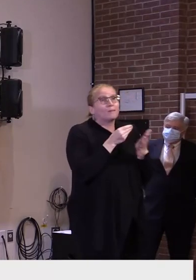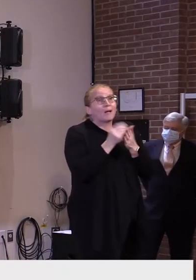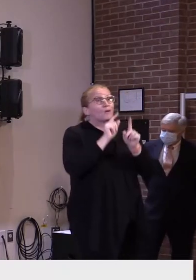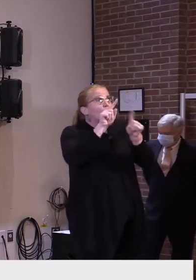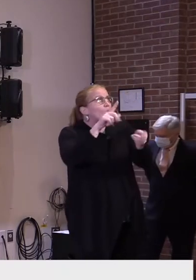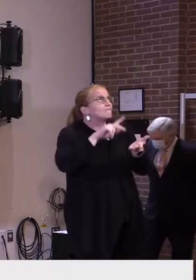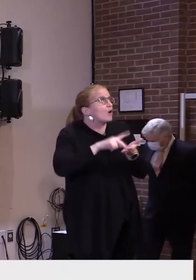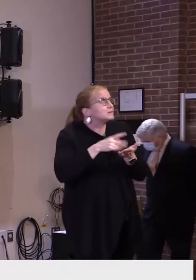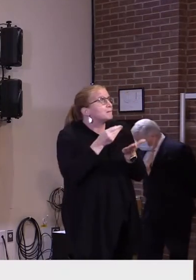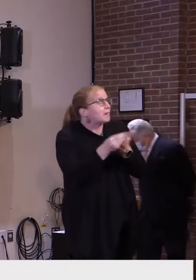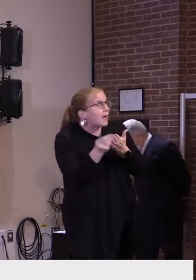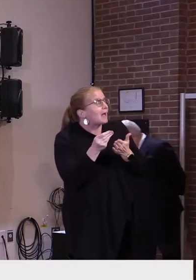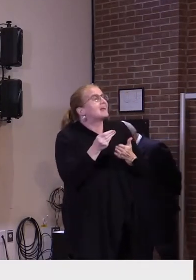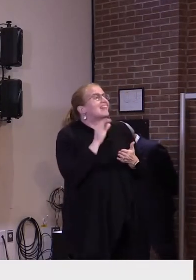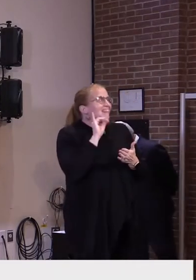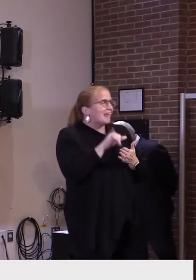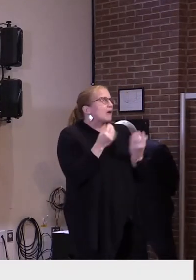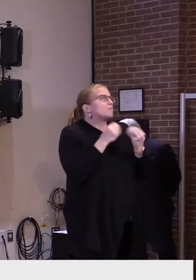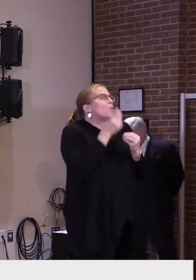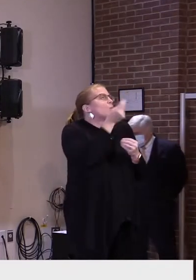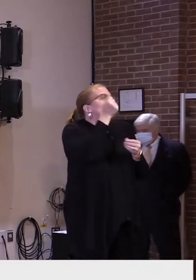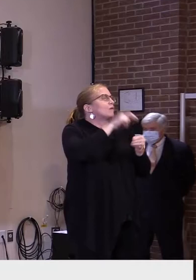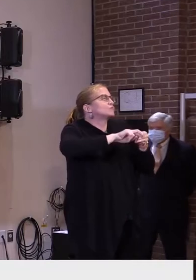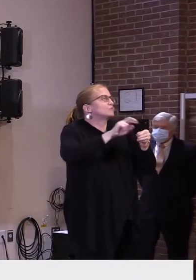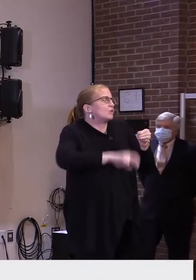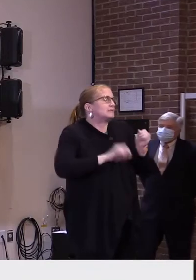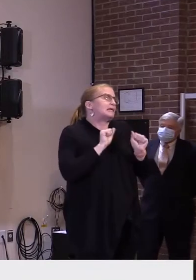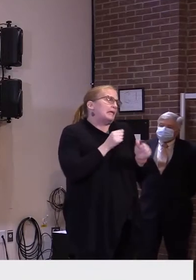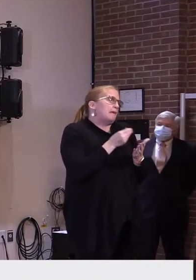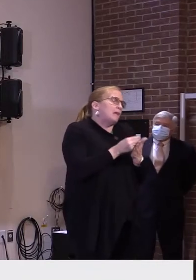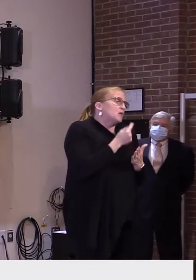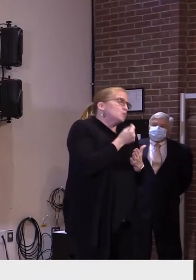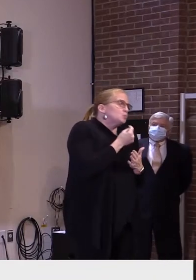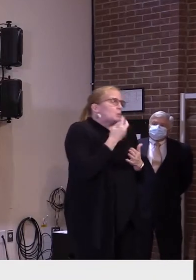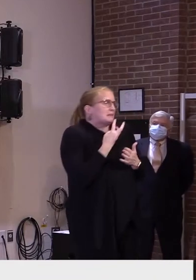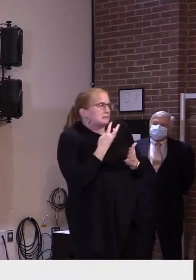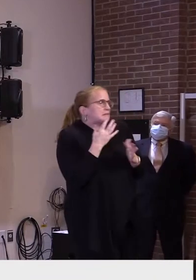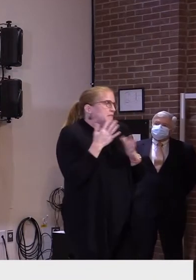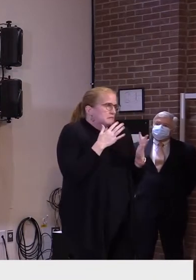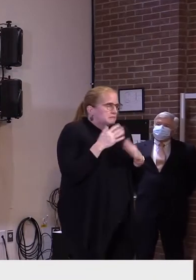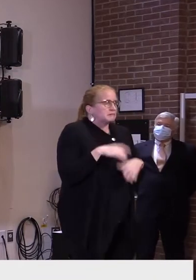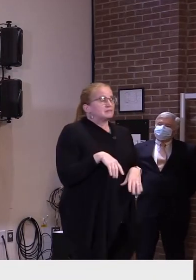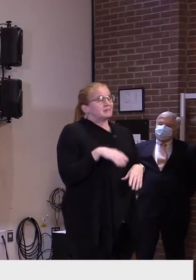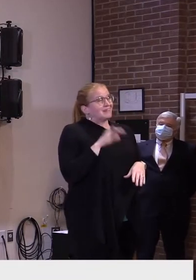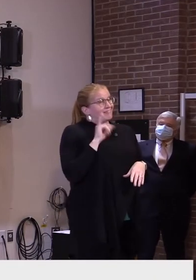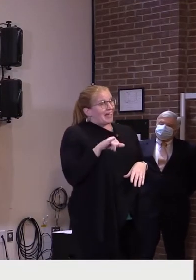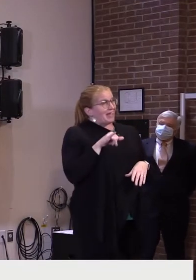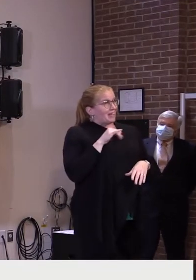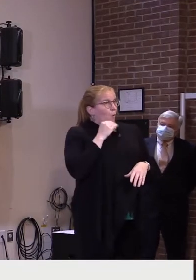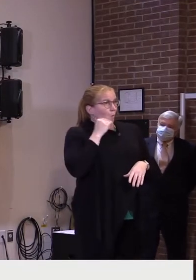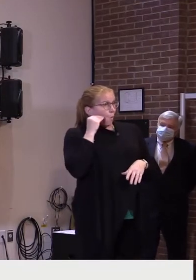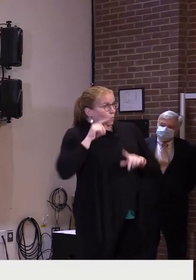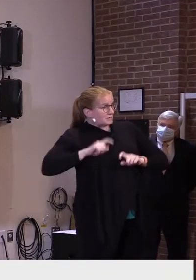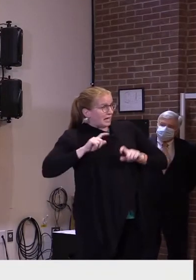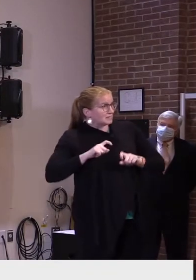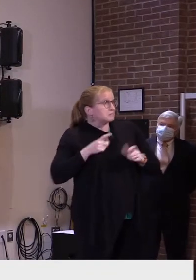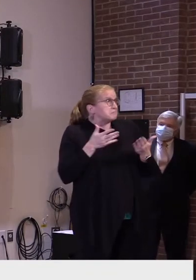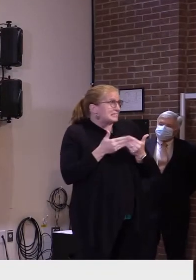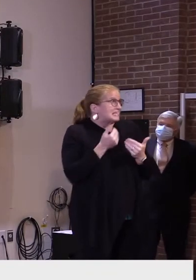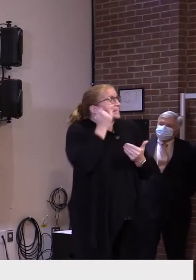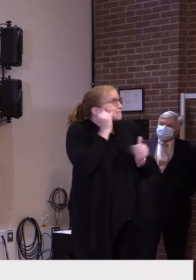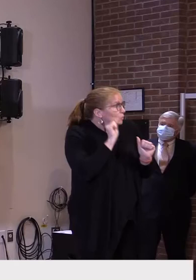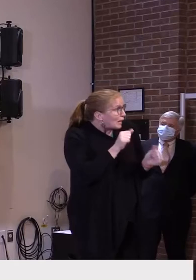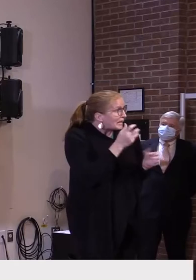pharmacy closer to the gathering. These at-home tests are a good tool for this if you have access to